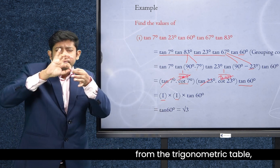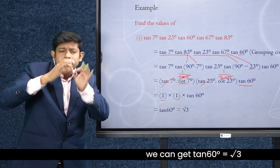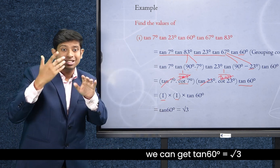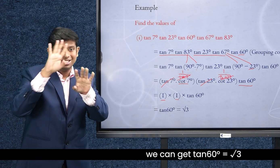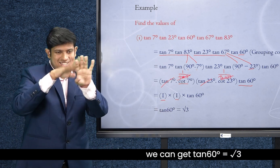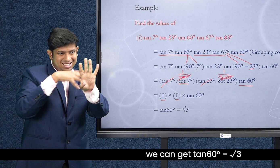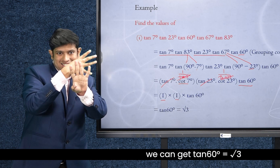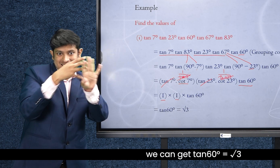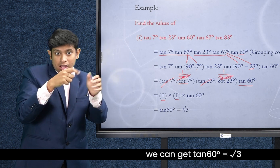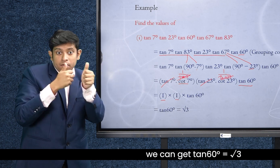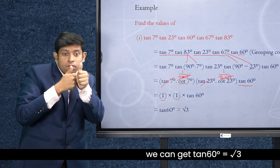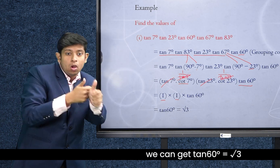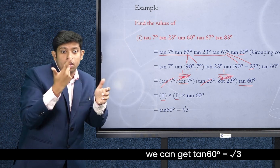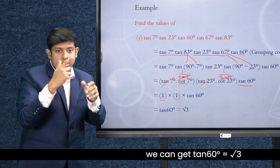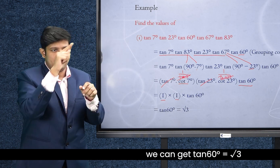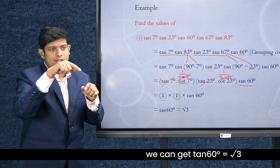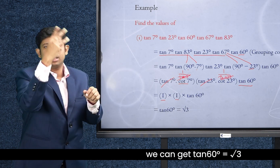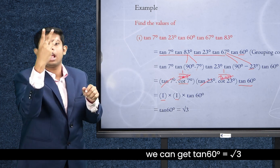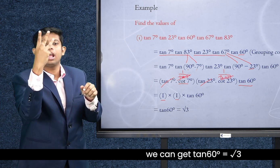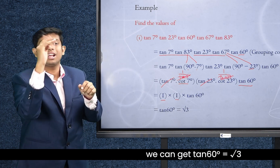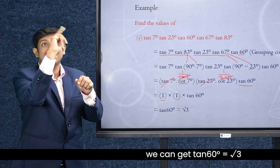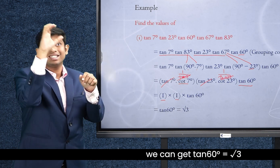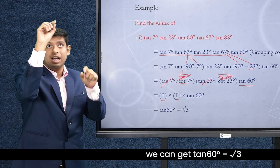we can get tan 60 degrees is equal to root 3.